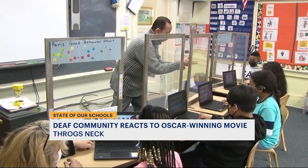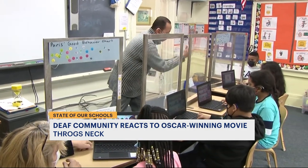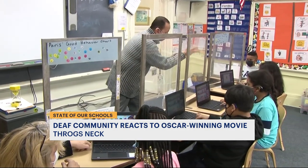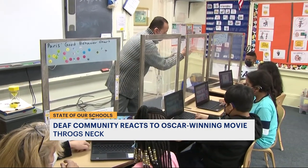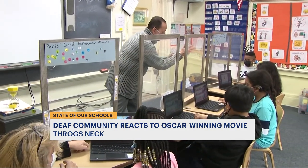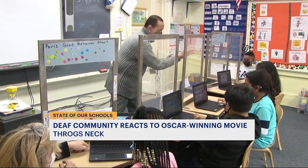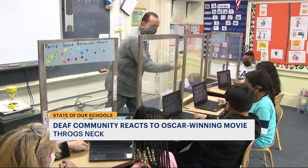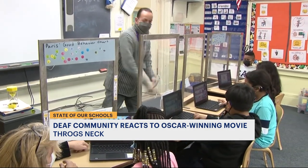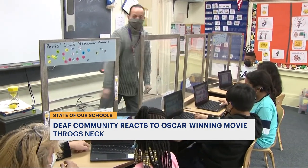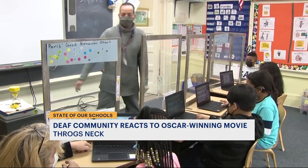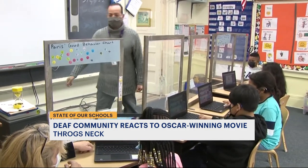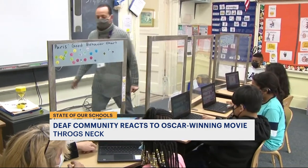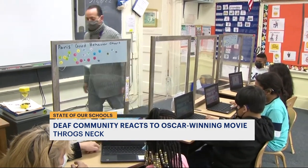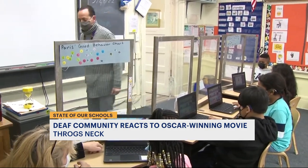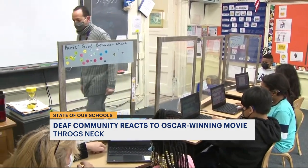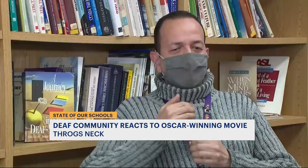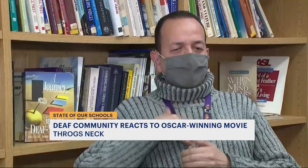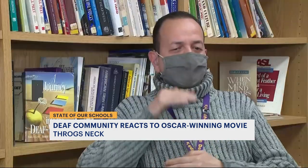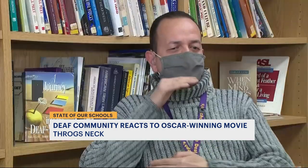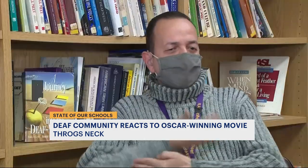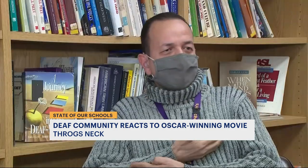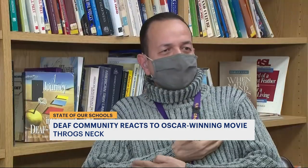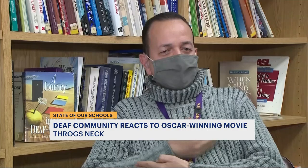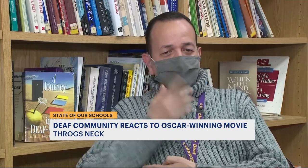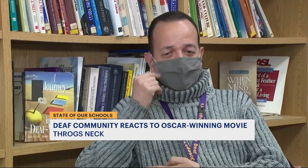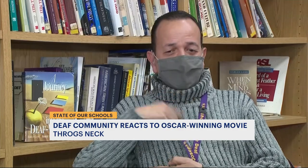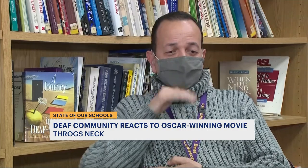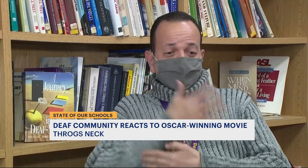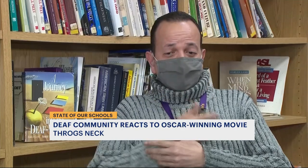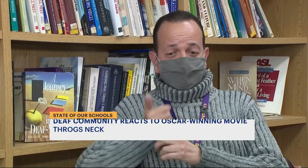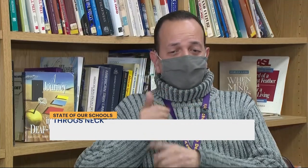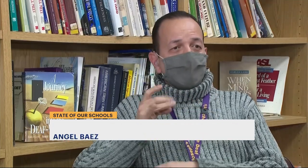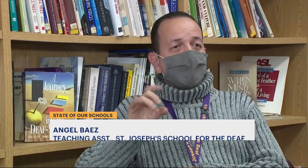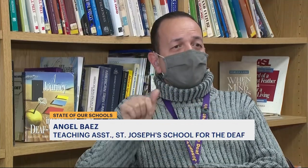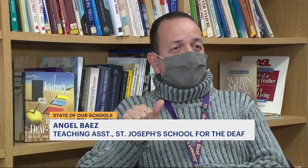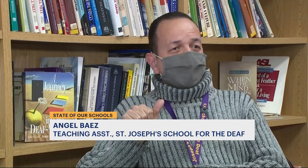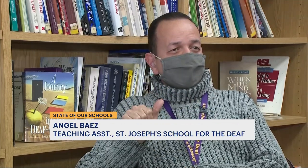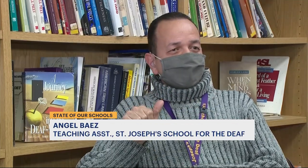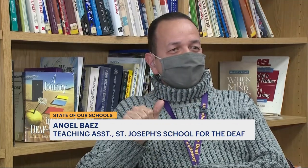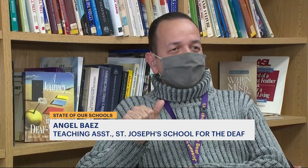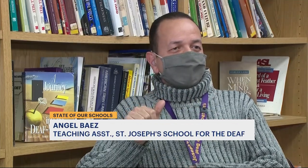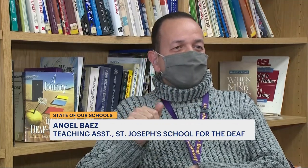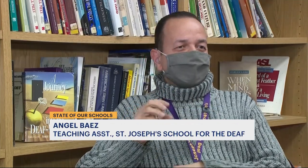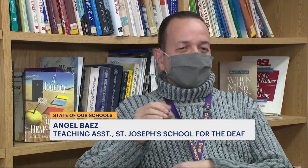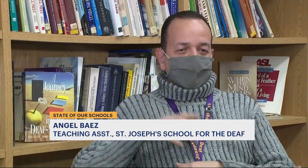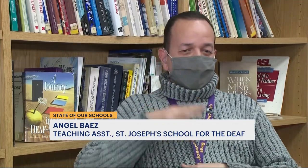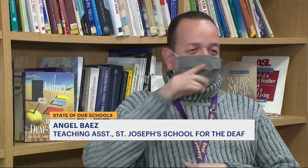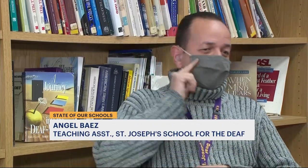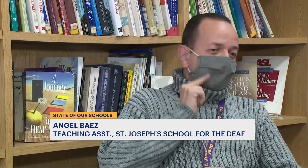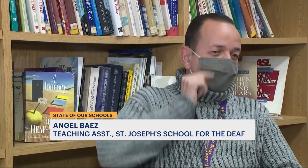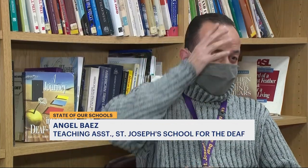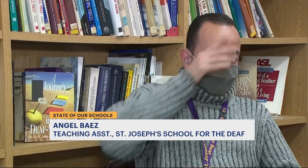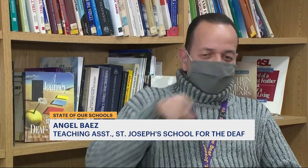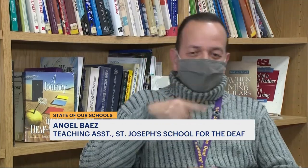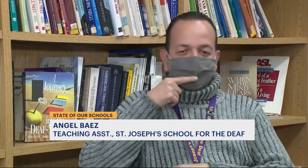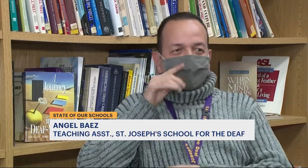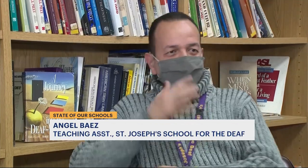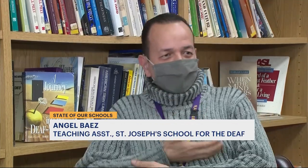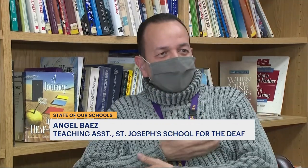hearing person in her family. It really applied to my experience with my daughter. My daughter herself is a Coda, so as a deaf parent,